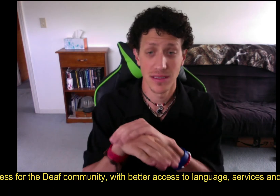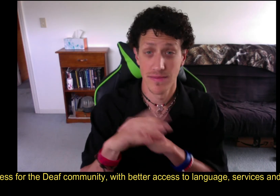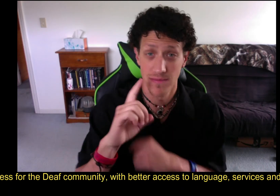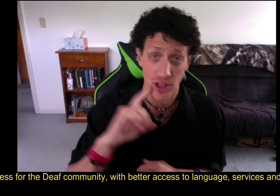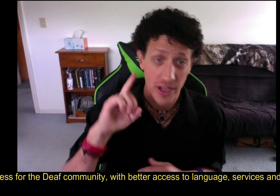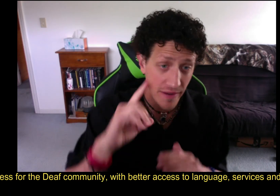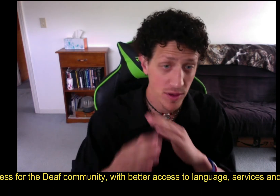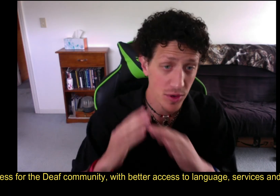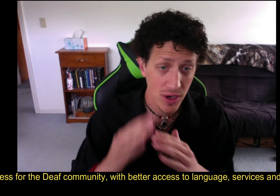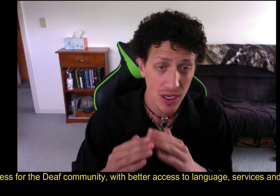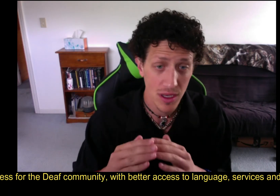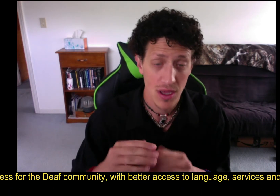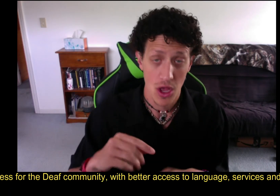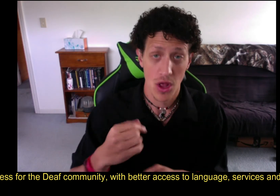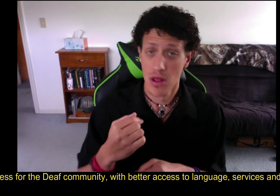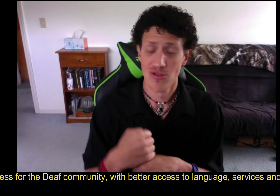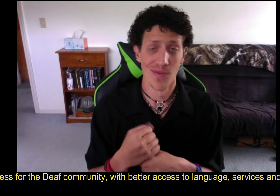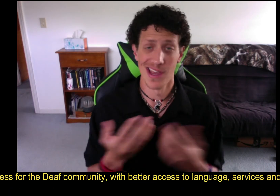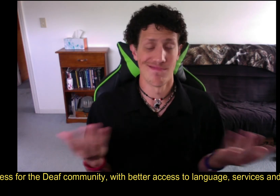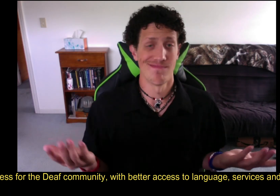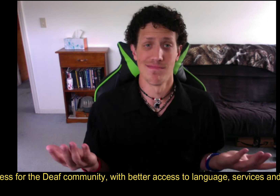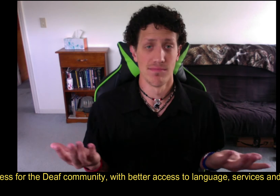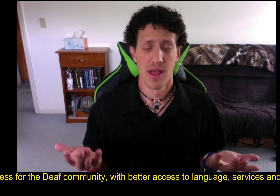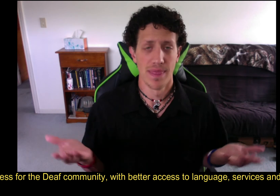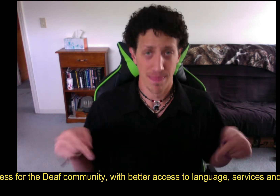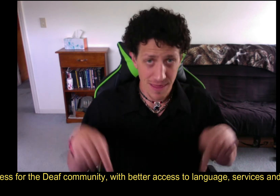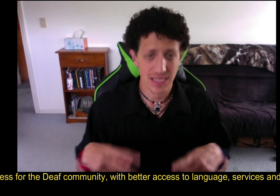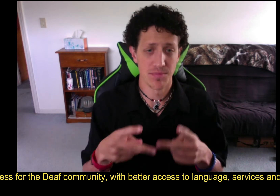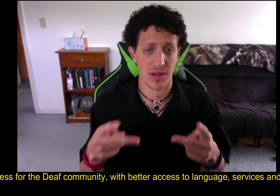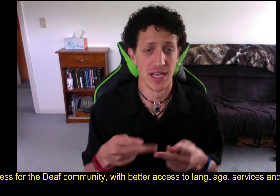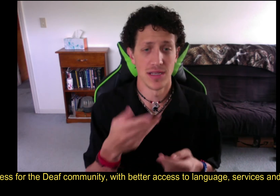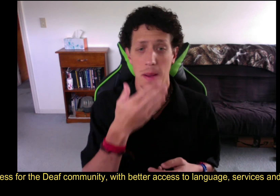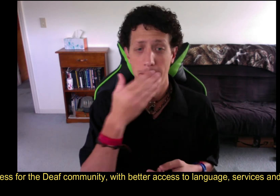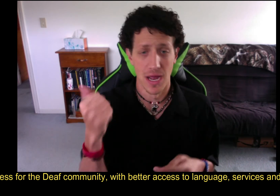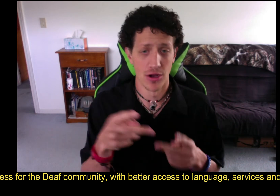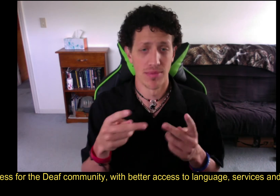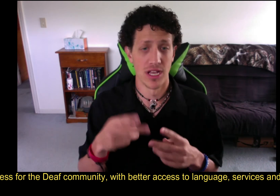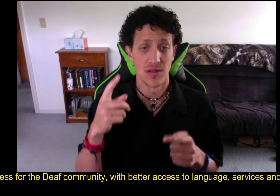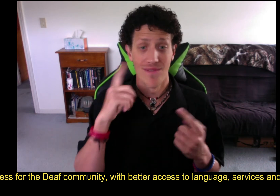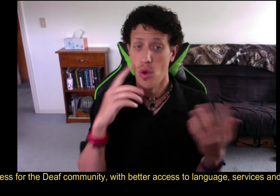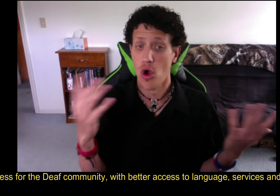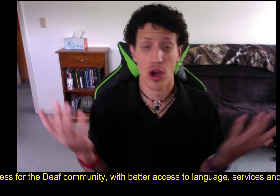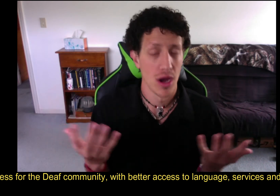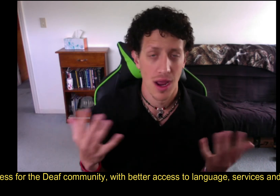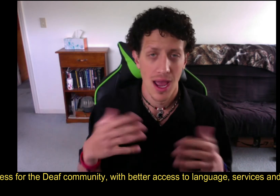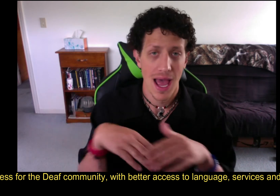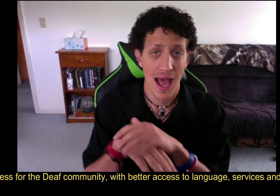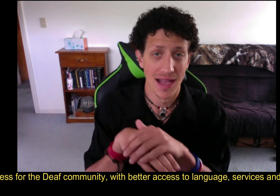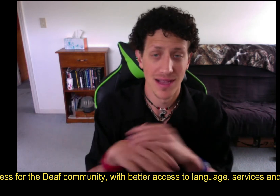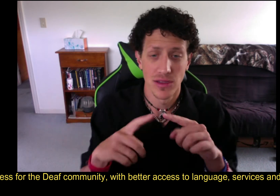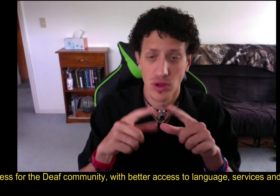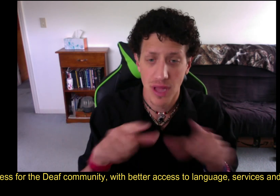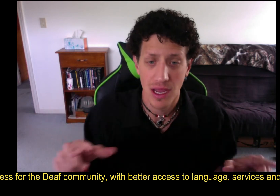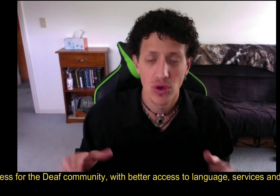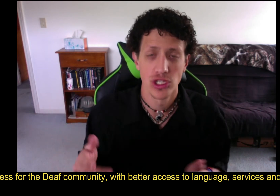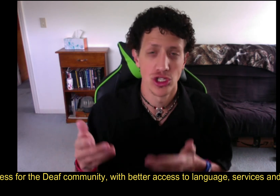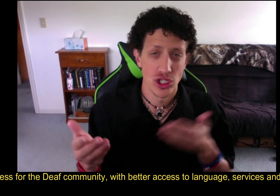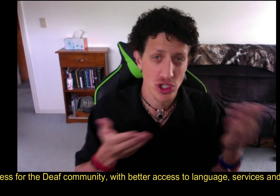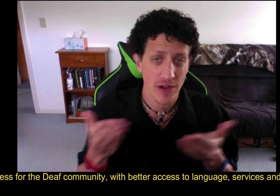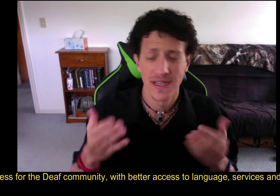for the Deaf community. To make this place a better place for access to language service.